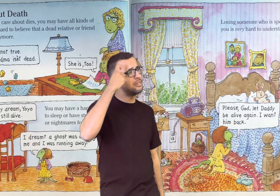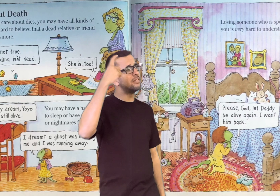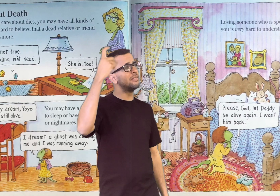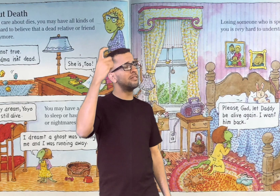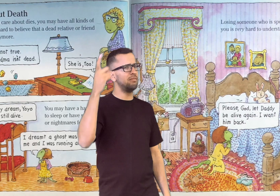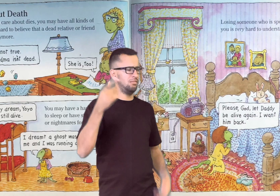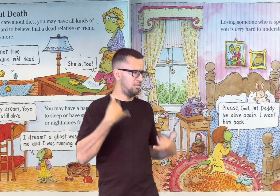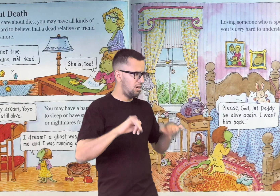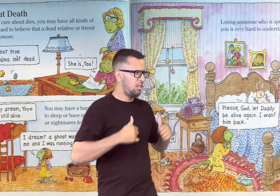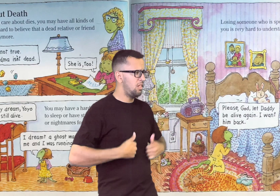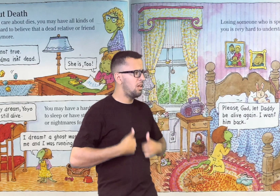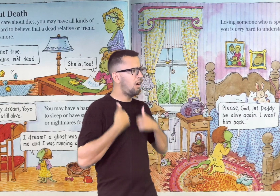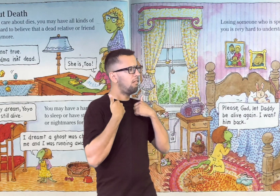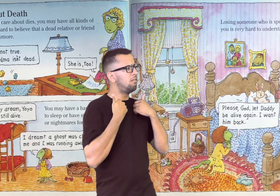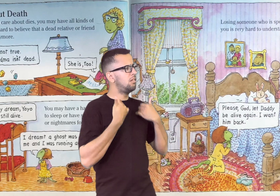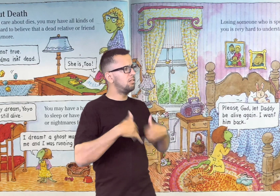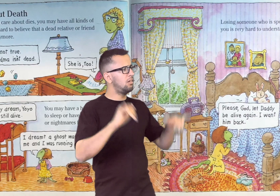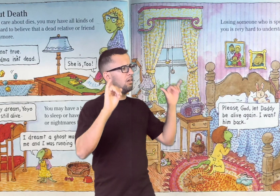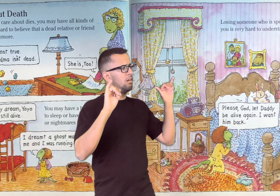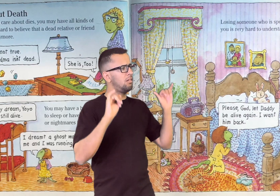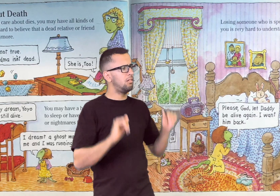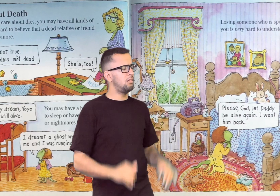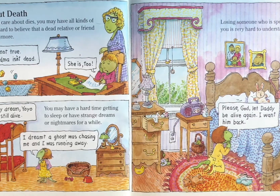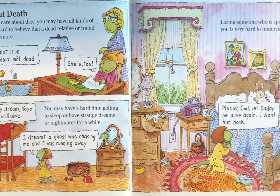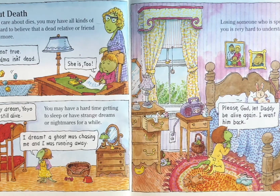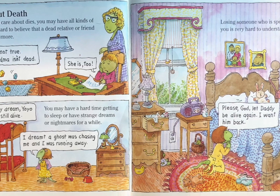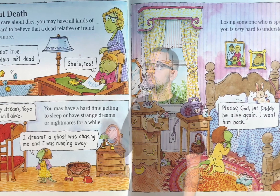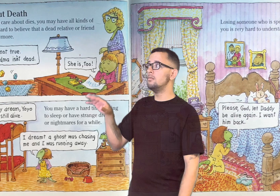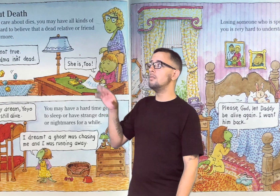In my dream, Yo Yo was still alive.